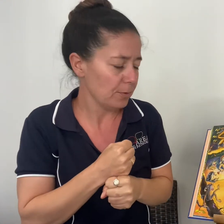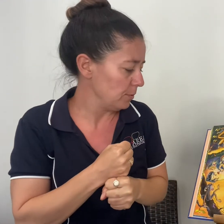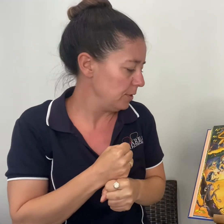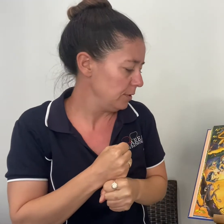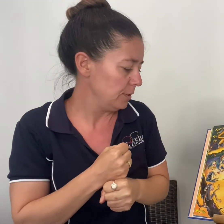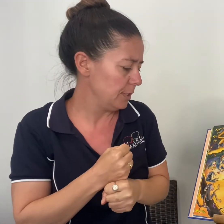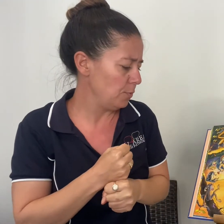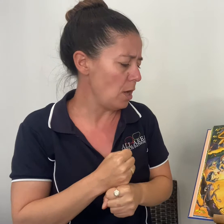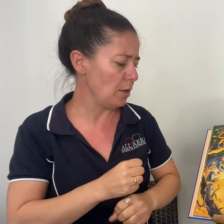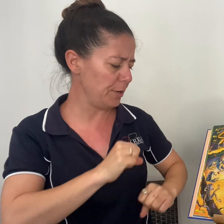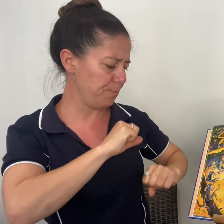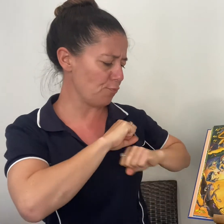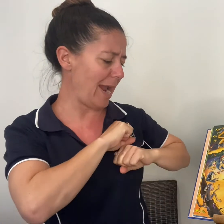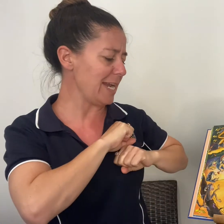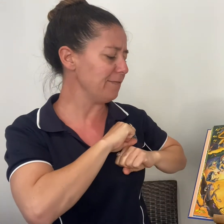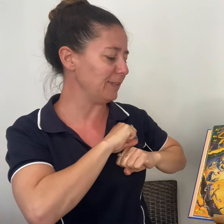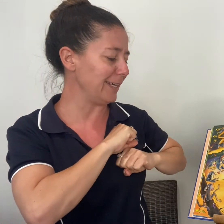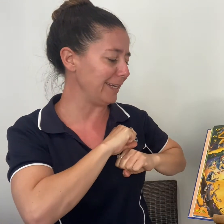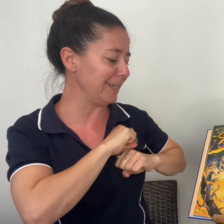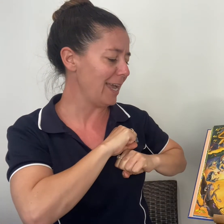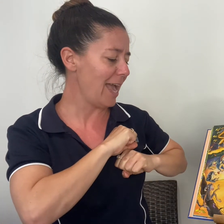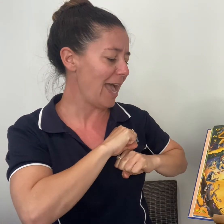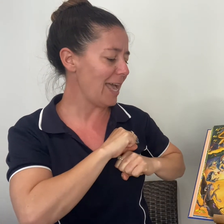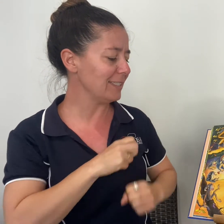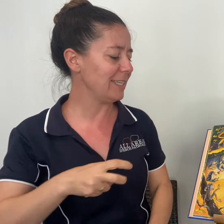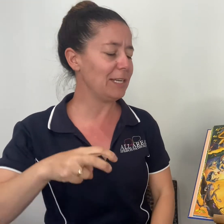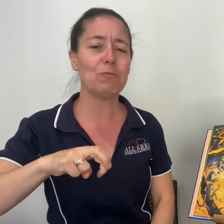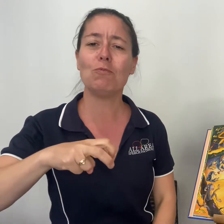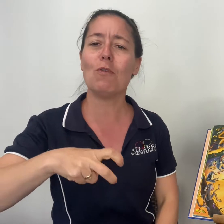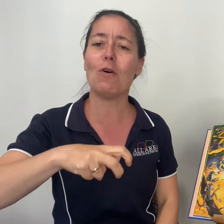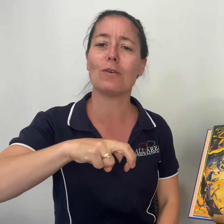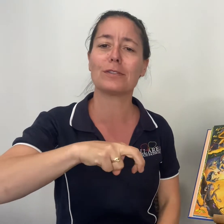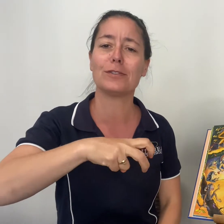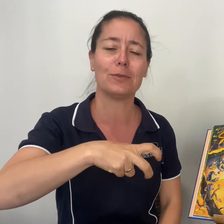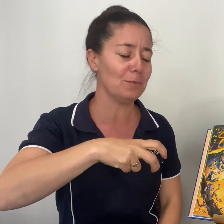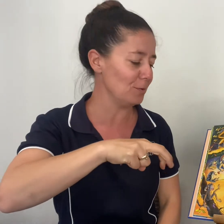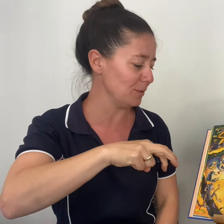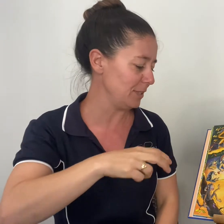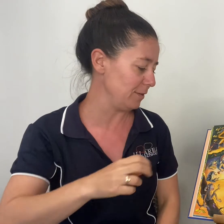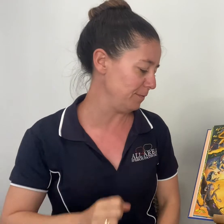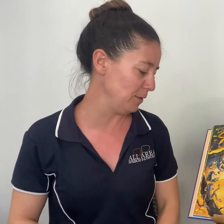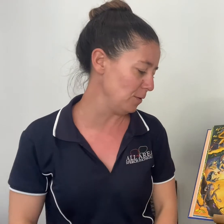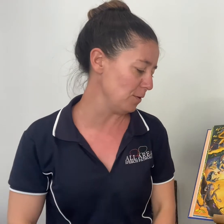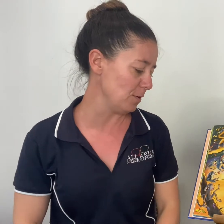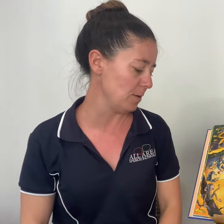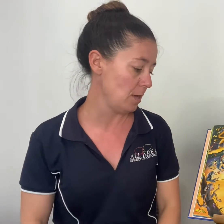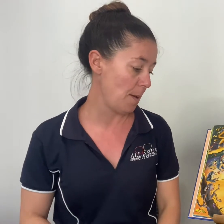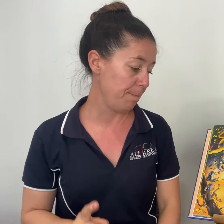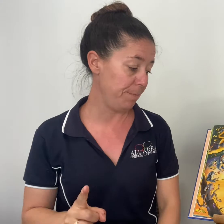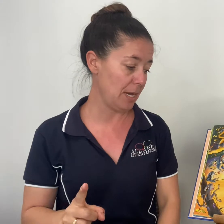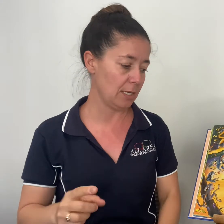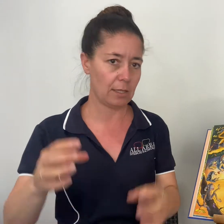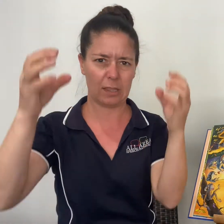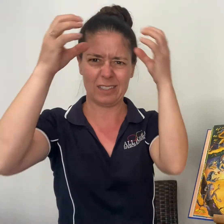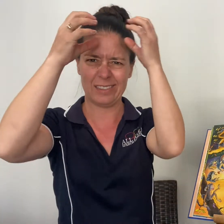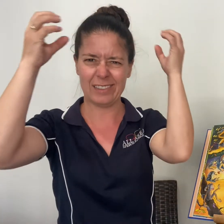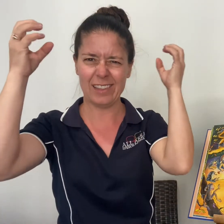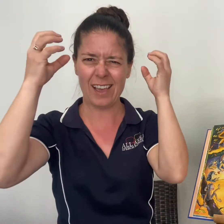Gerald swallowed bravely as he walked towards the floor. But the